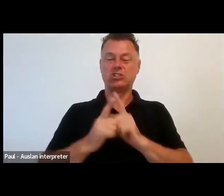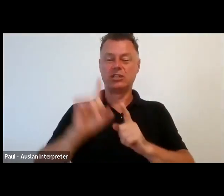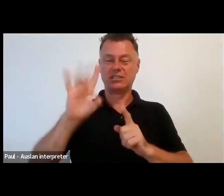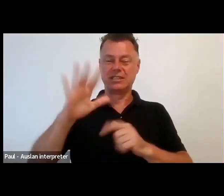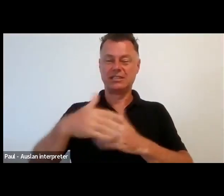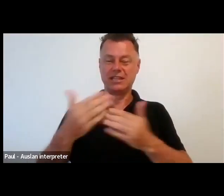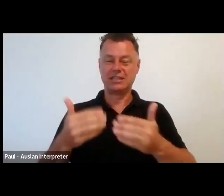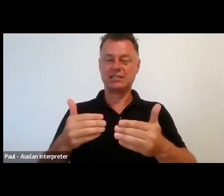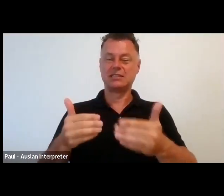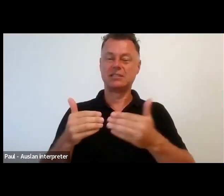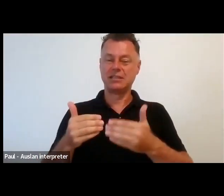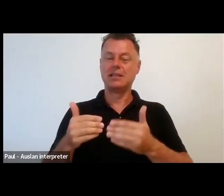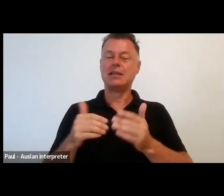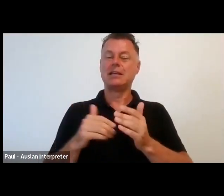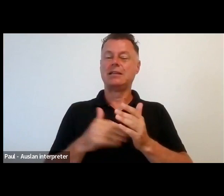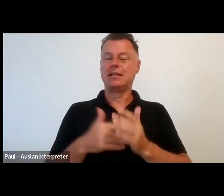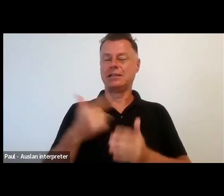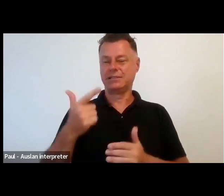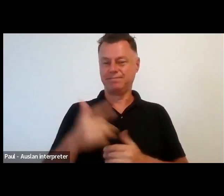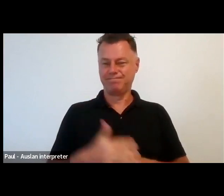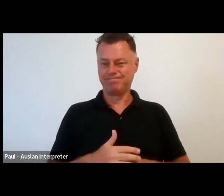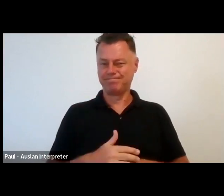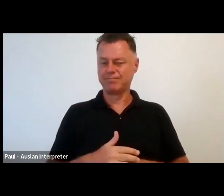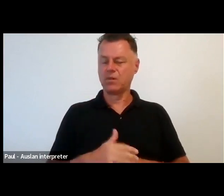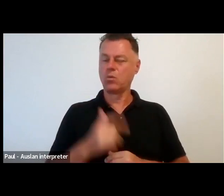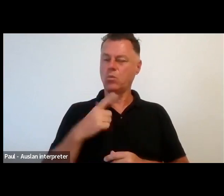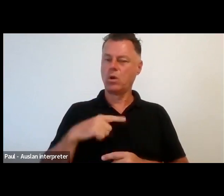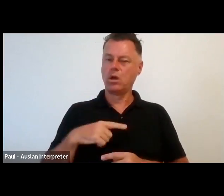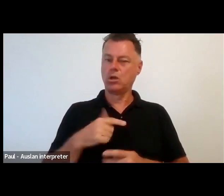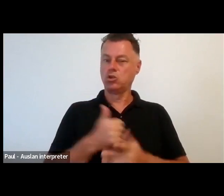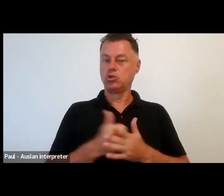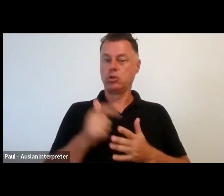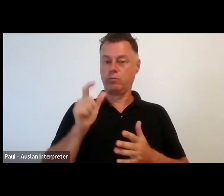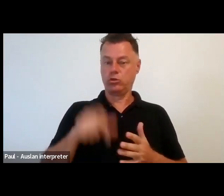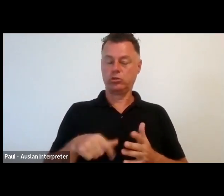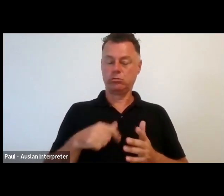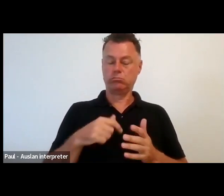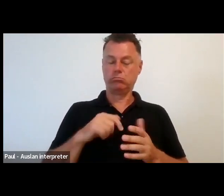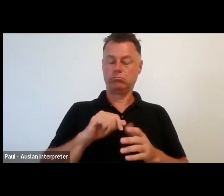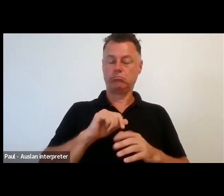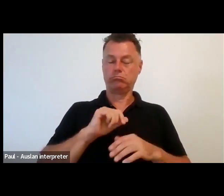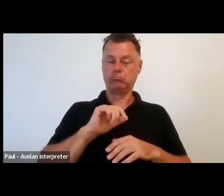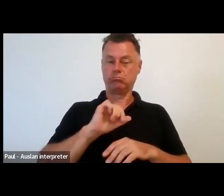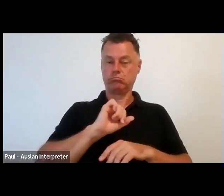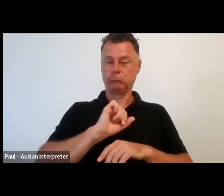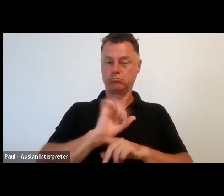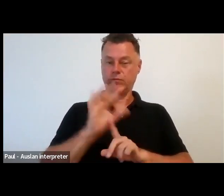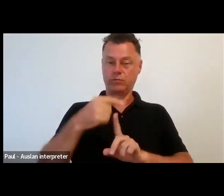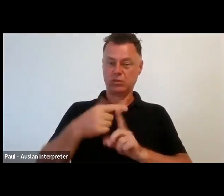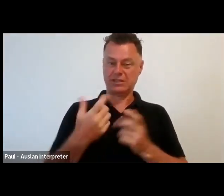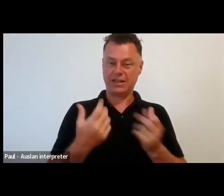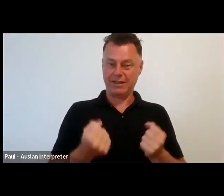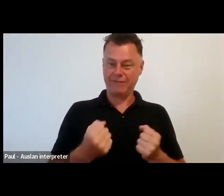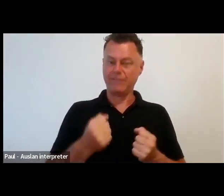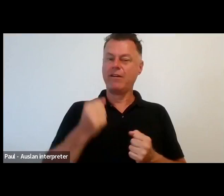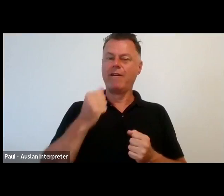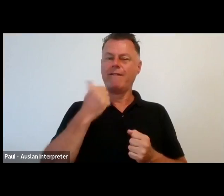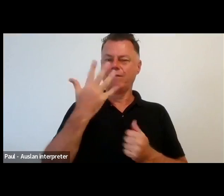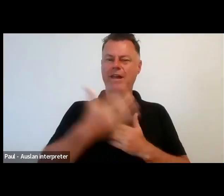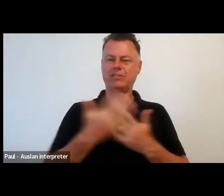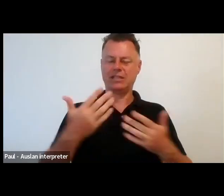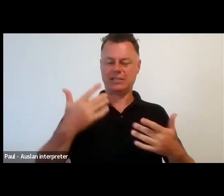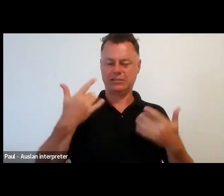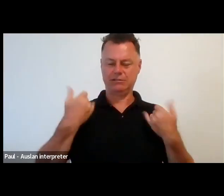are infectious for a period of around about 5 or so days, and that by putting in the 7 days from the onset